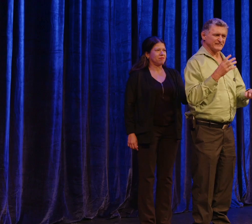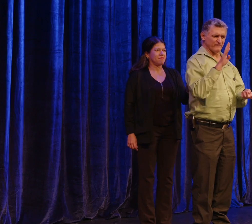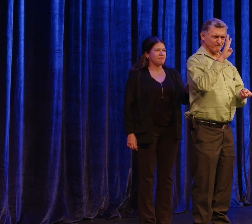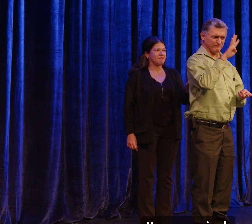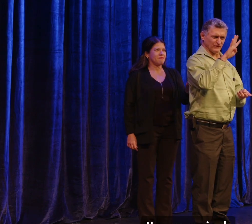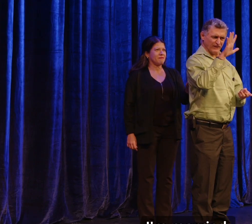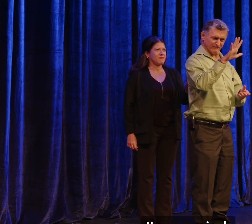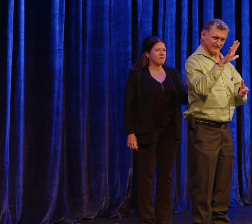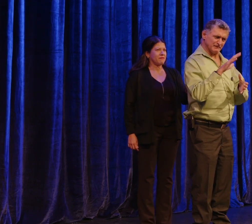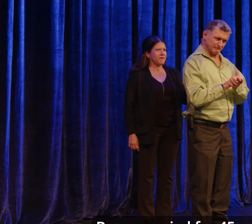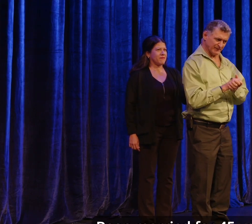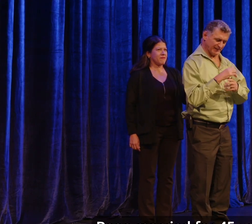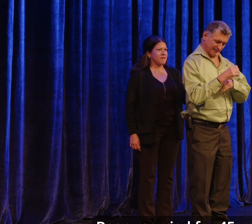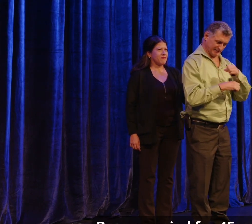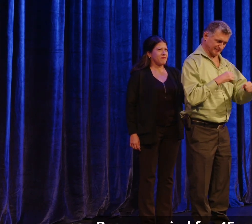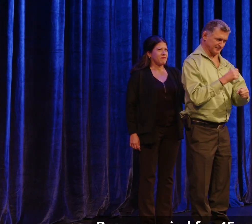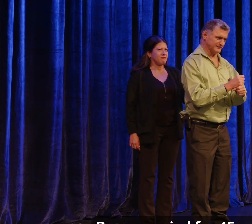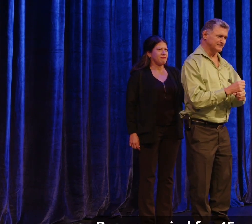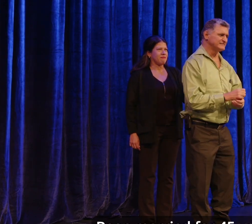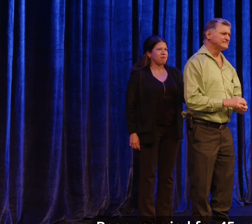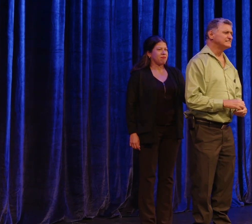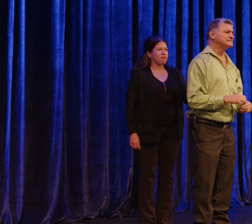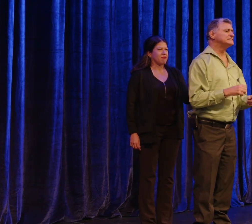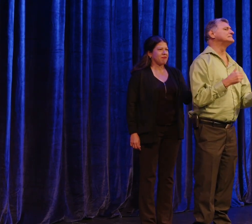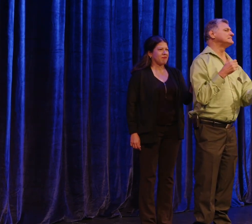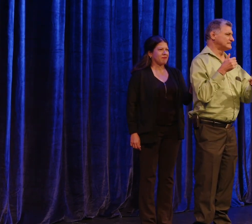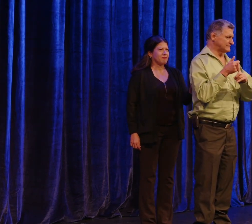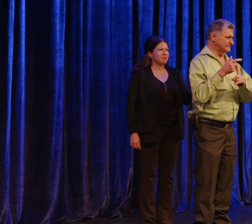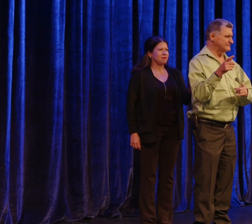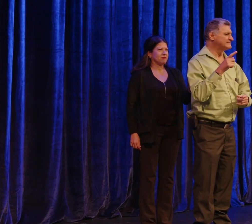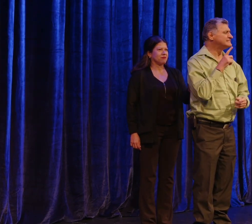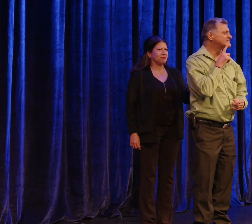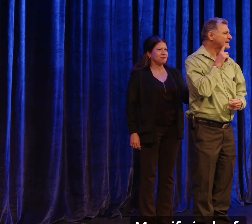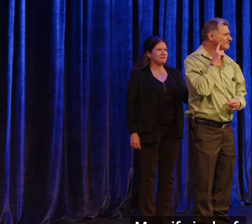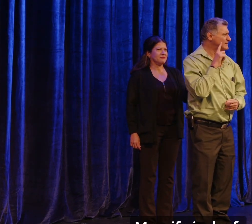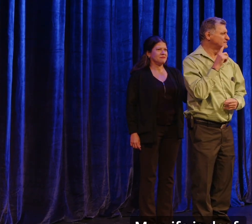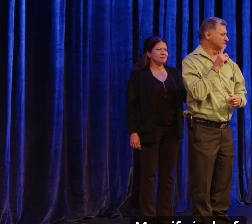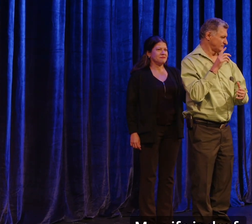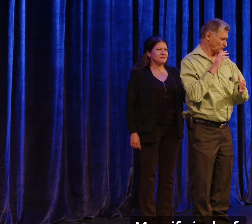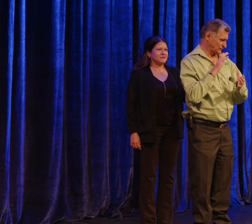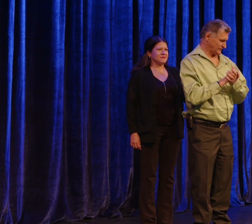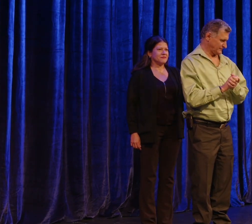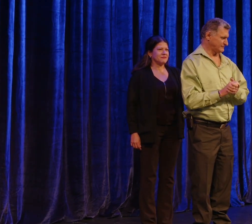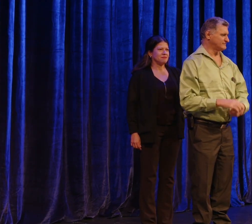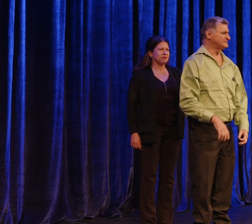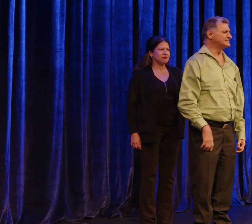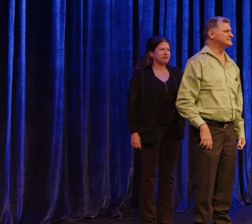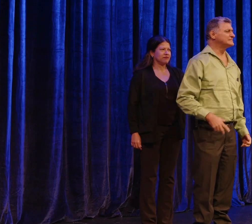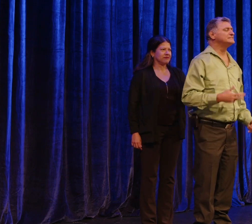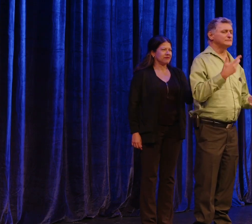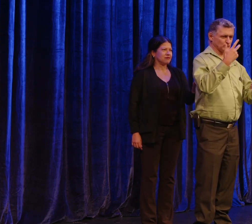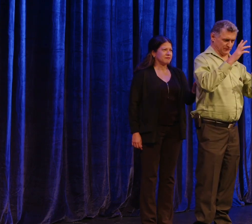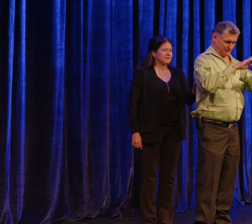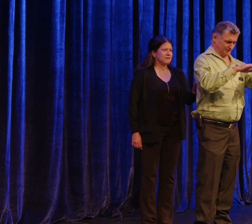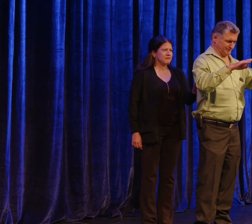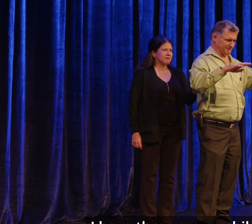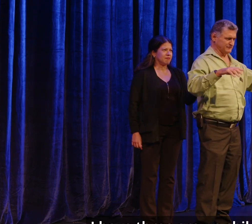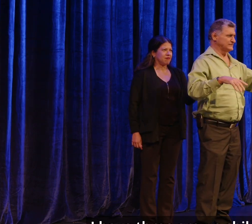I'm married, been married for 45 years. My wife is deaf. I have